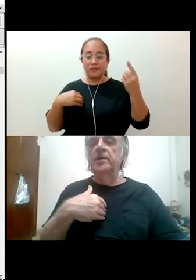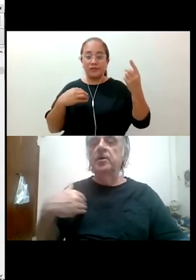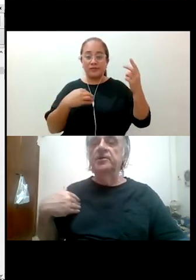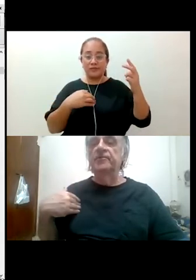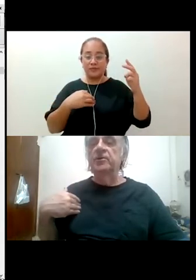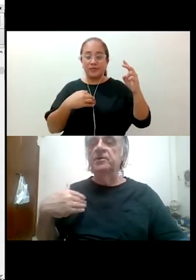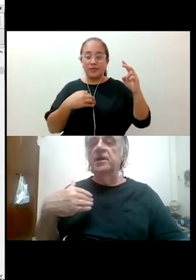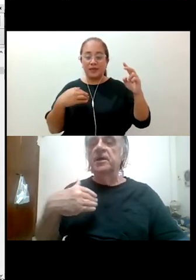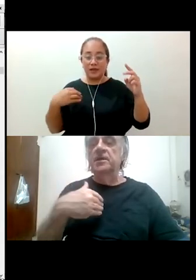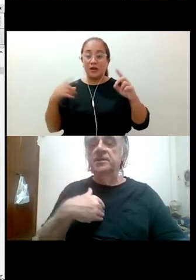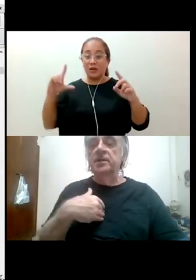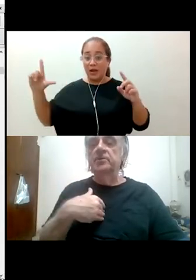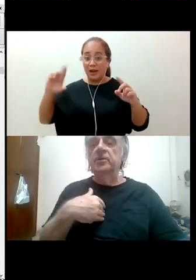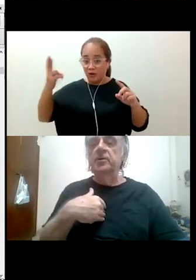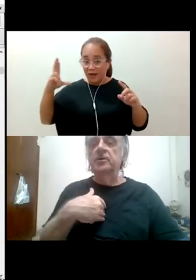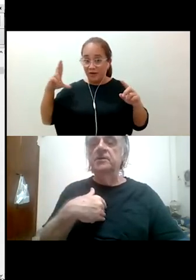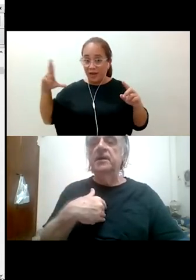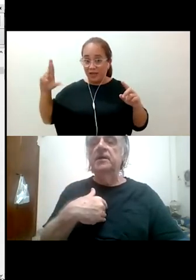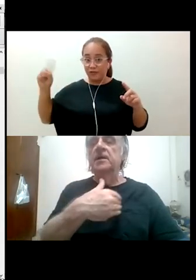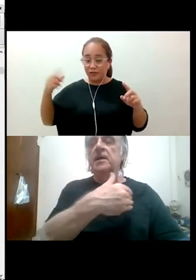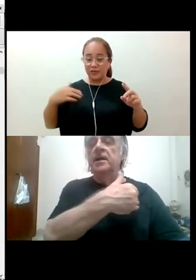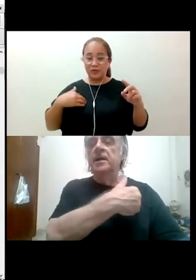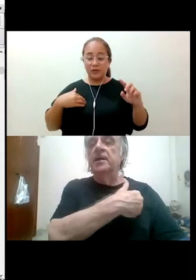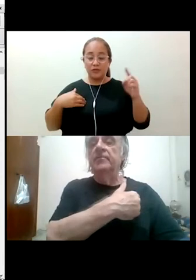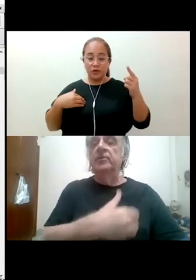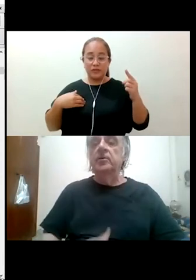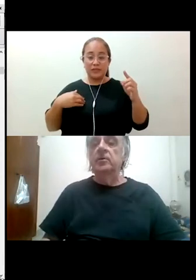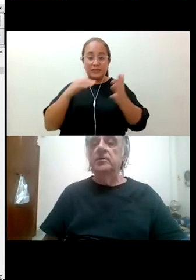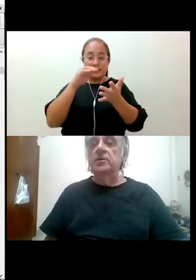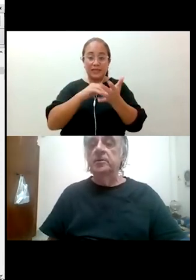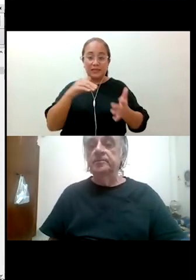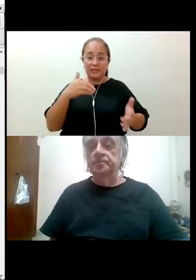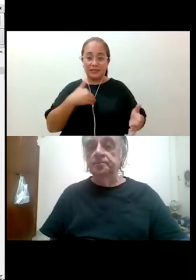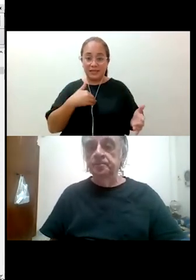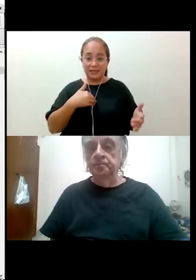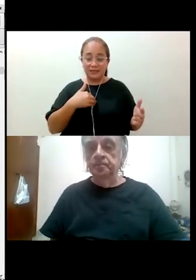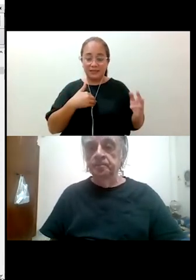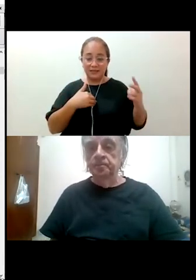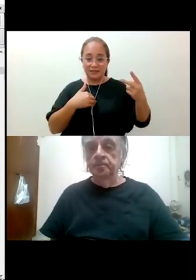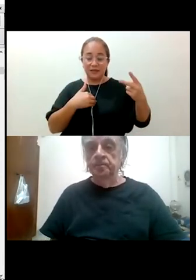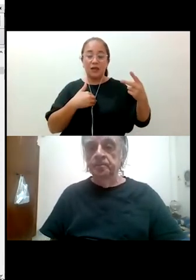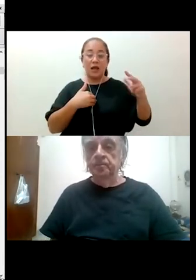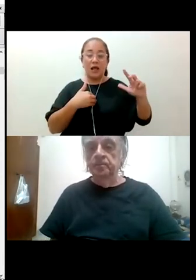right occurs first, center occurs second, and left occurs.